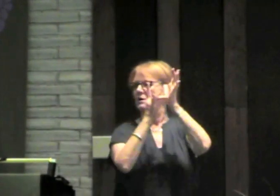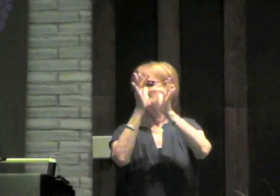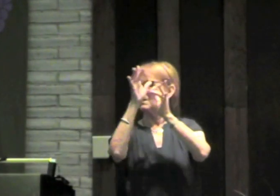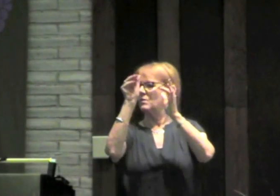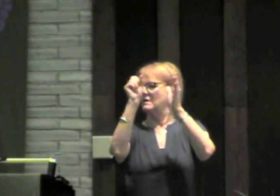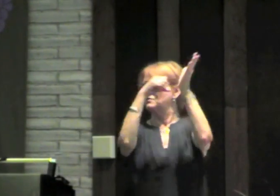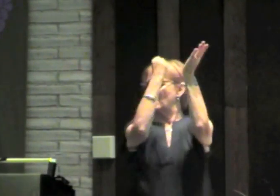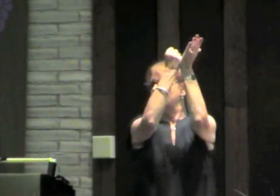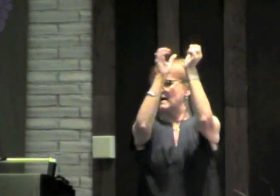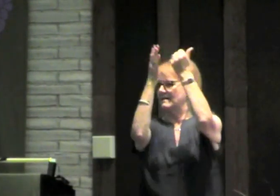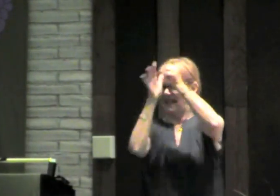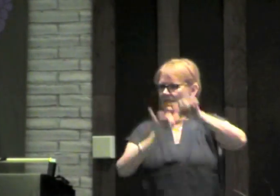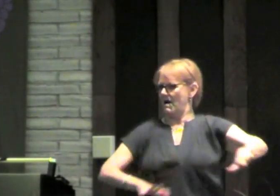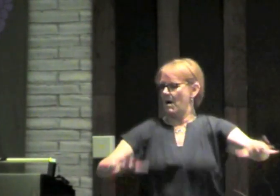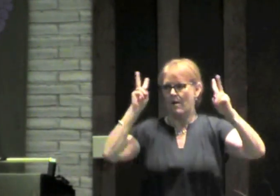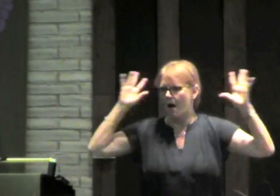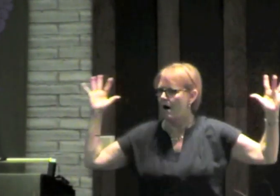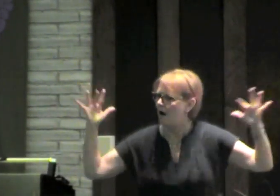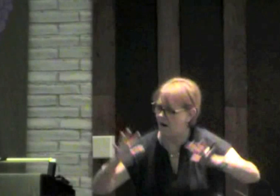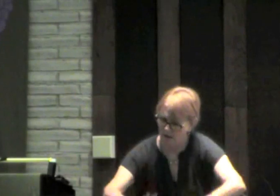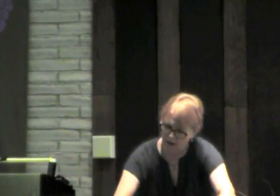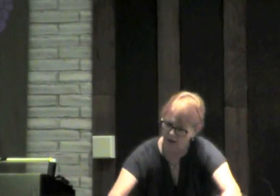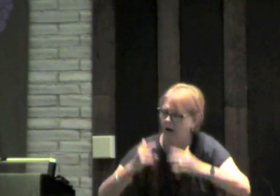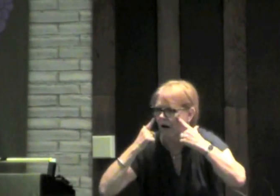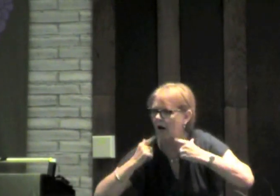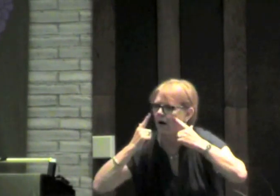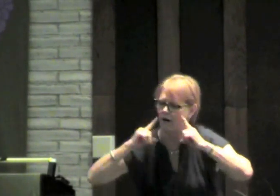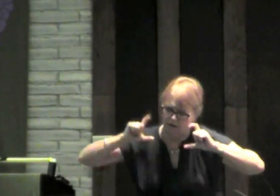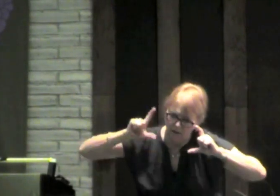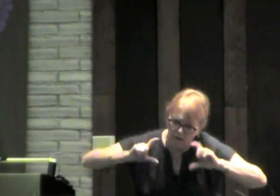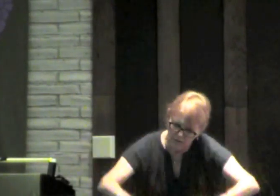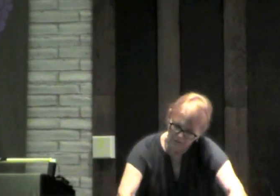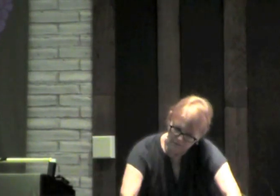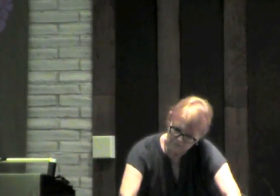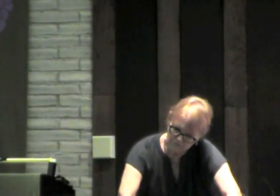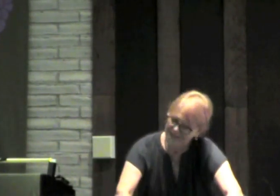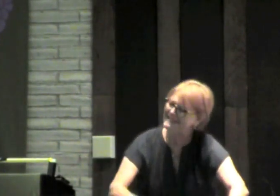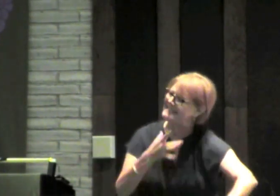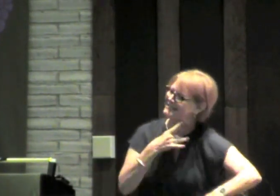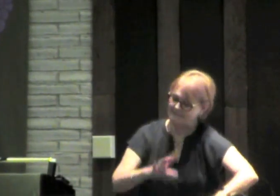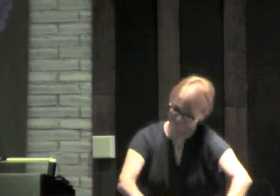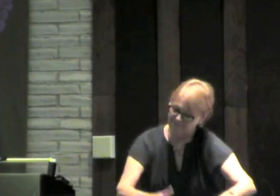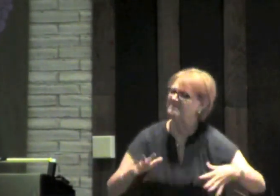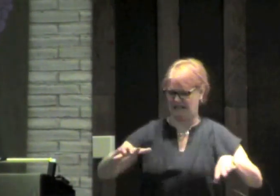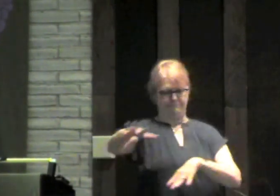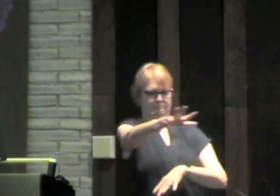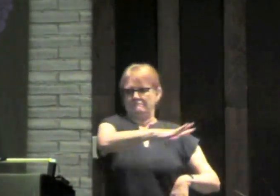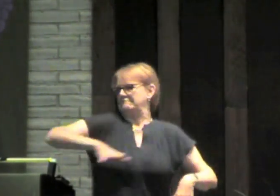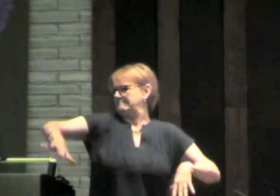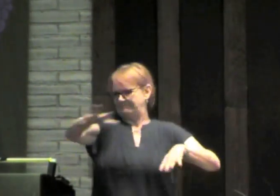apartments. And this is where Jesus was crucified. People come here and add